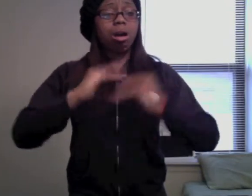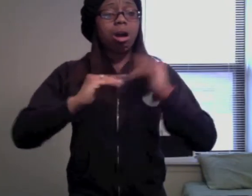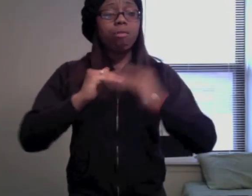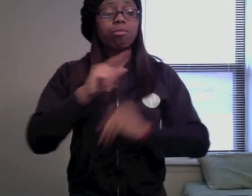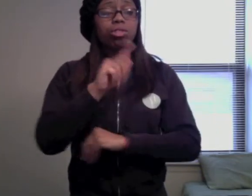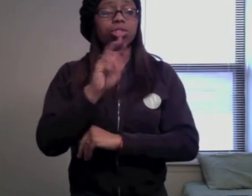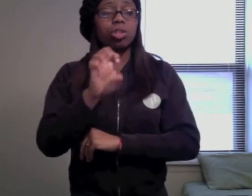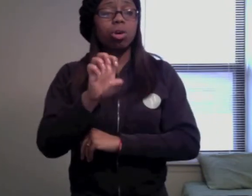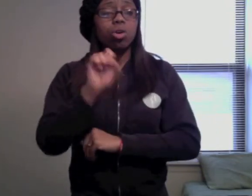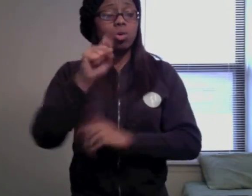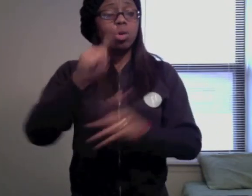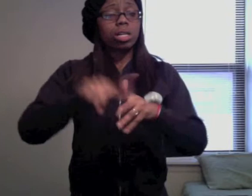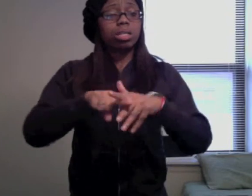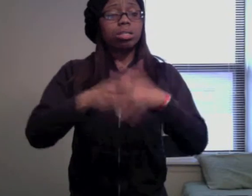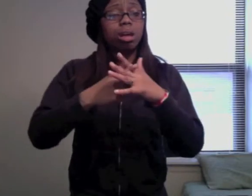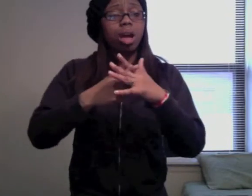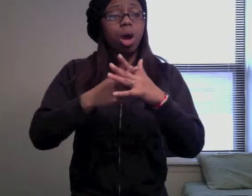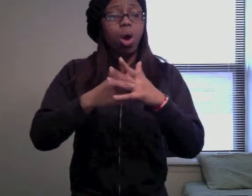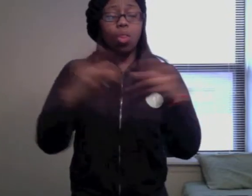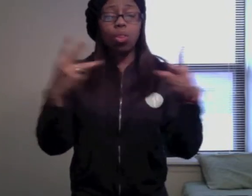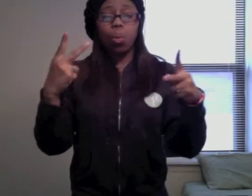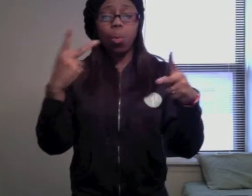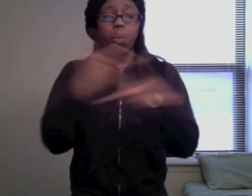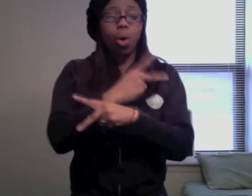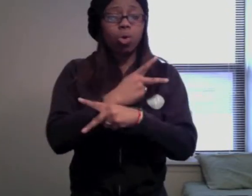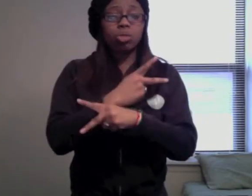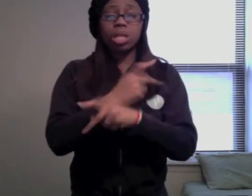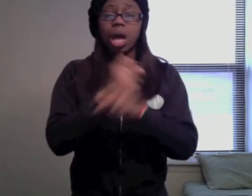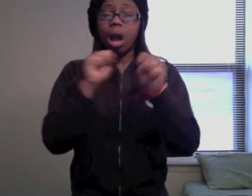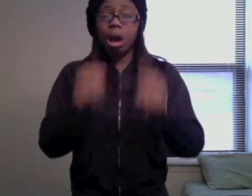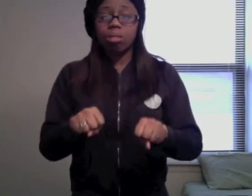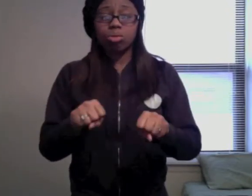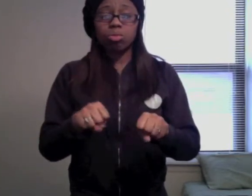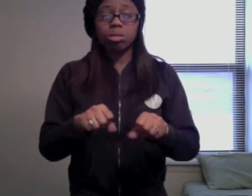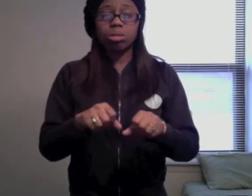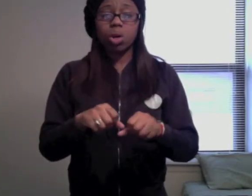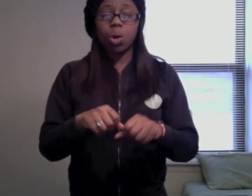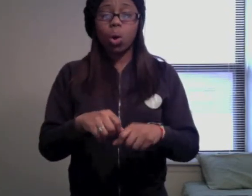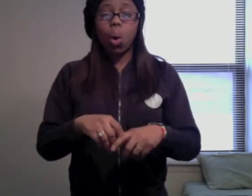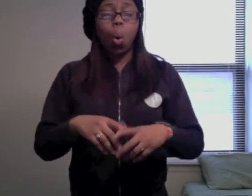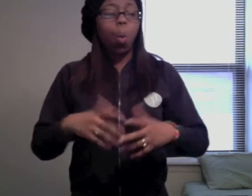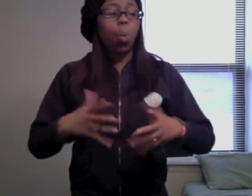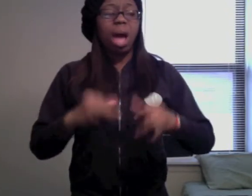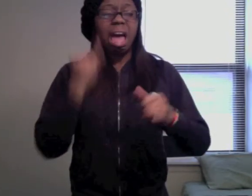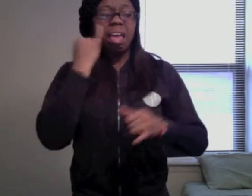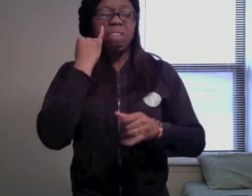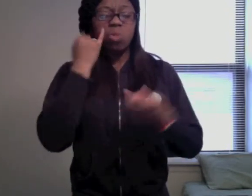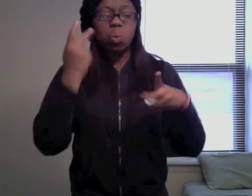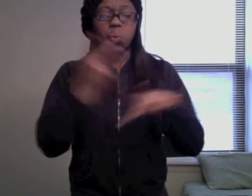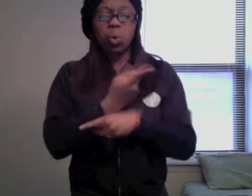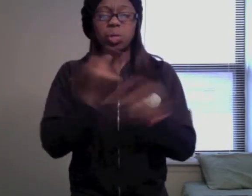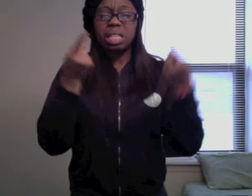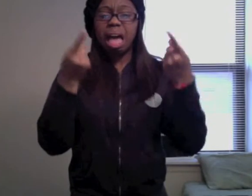worst possible consequences. What if the worst happened? And imagine